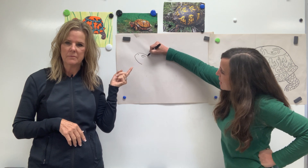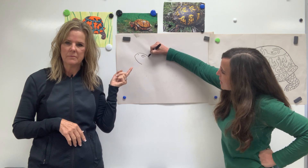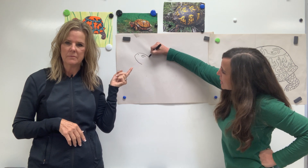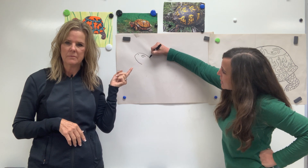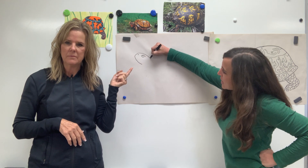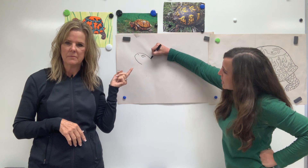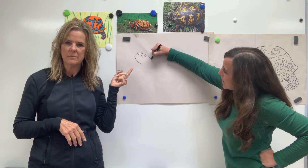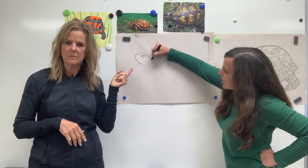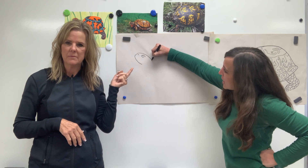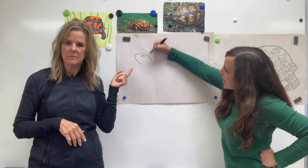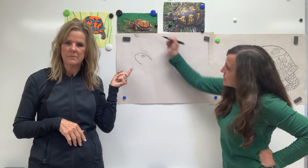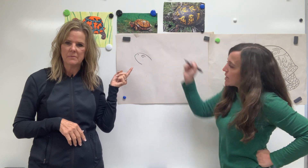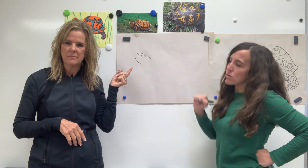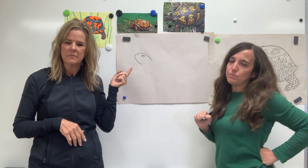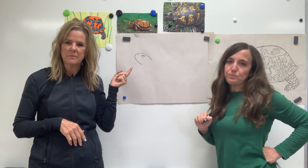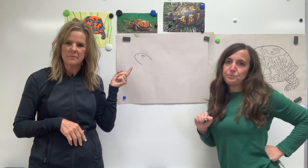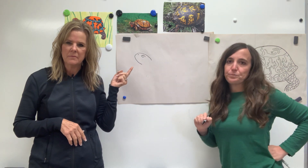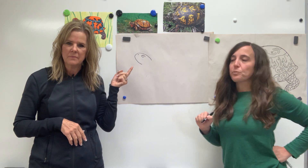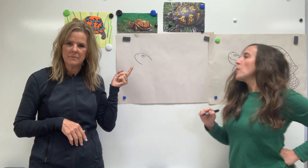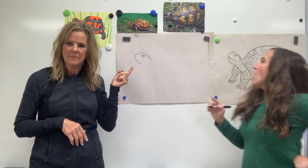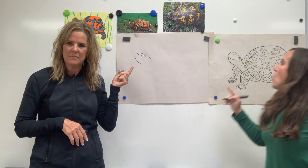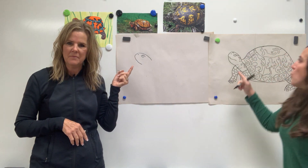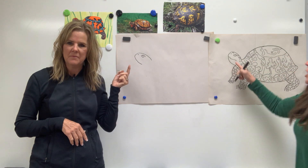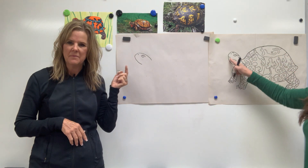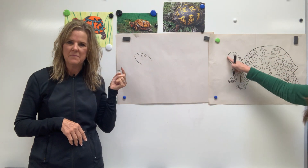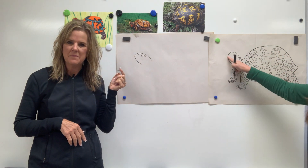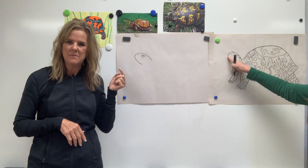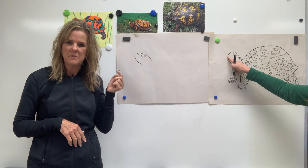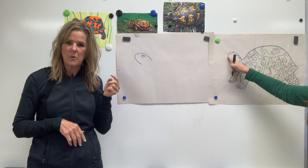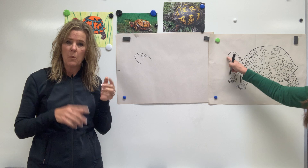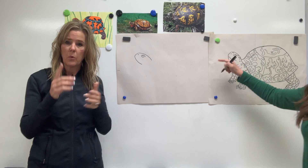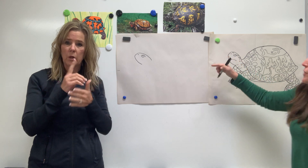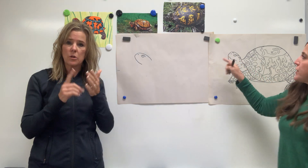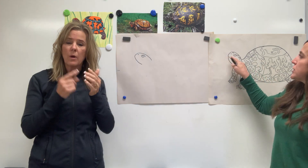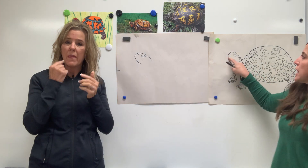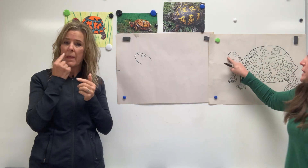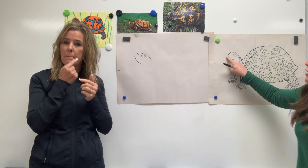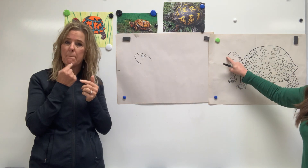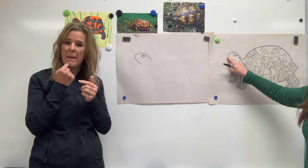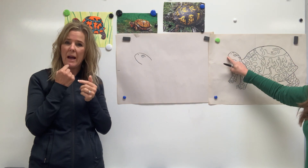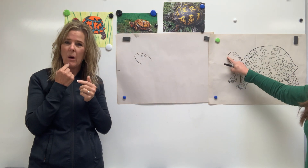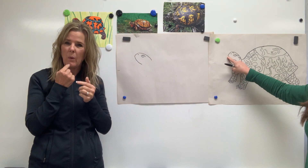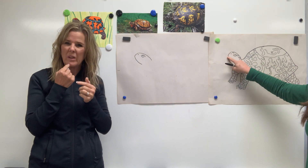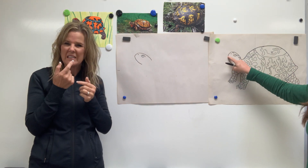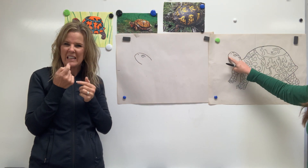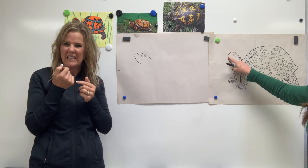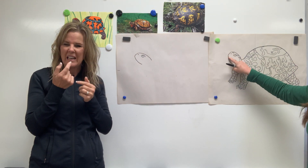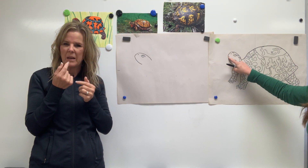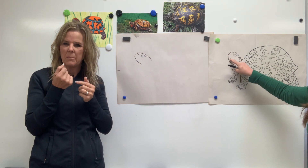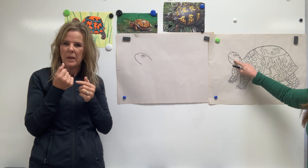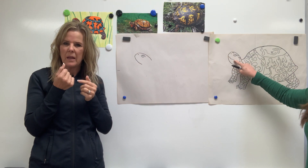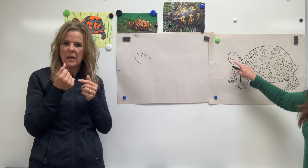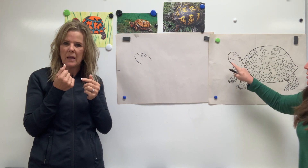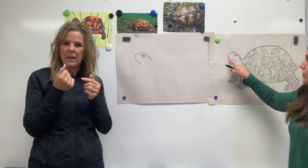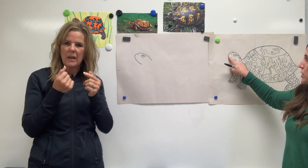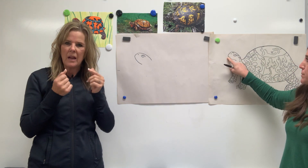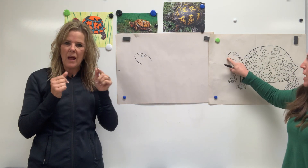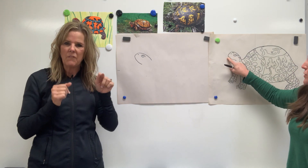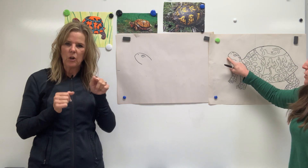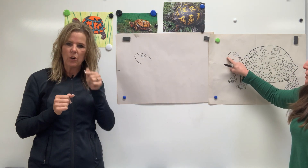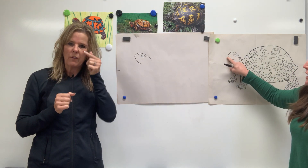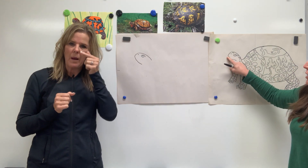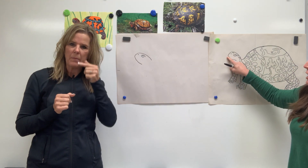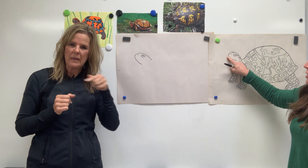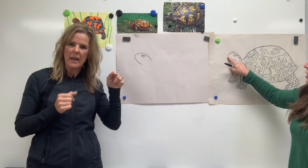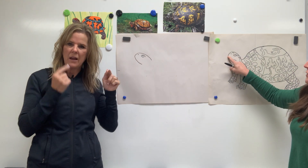to the eye and down. We're gonna draw the mouth. There's a little bit of a curve up and back down for his